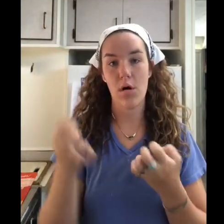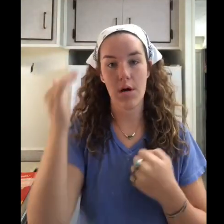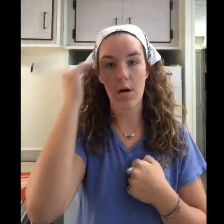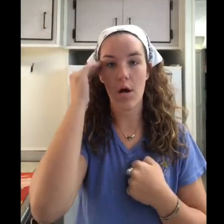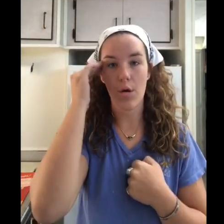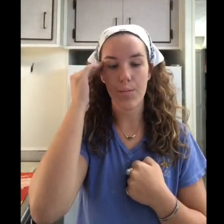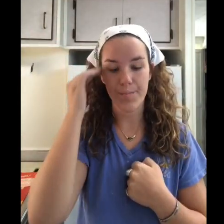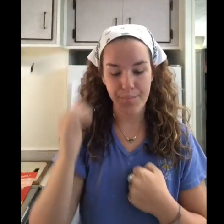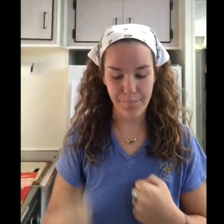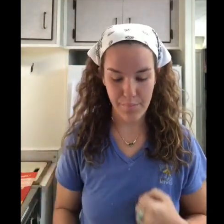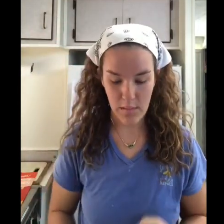to know.